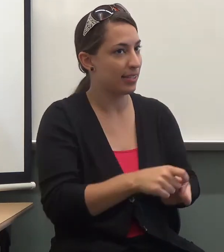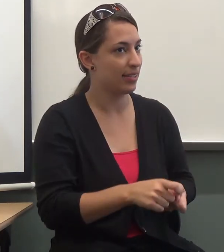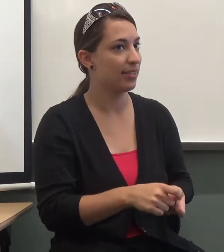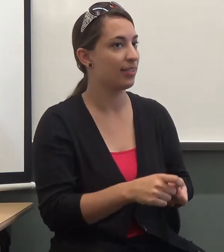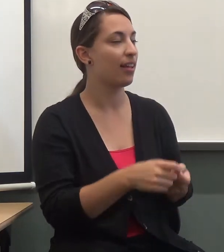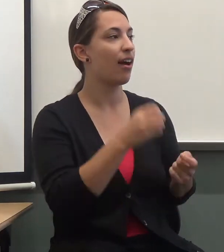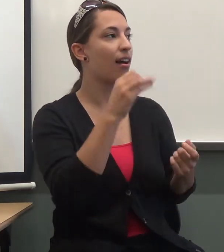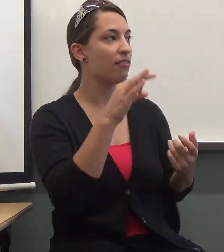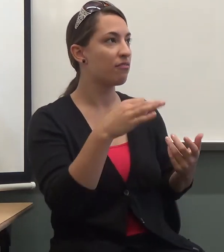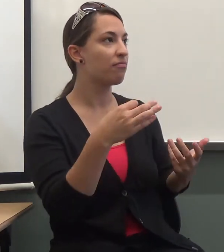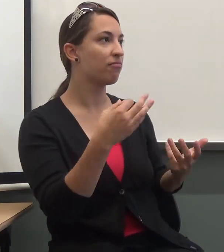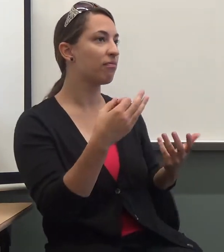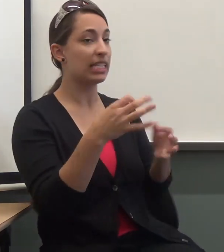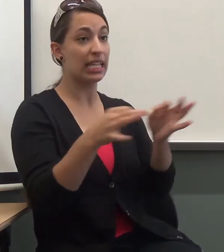of a sentence.